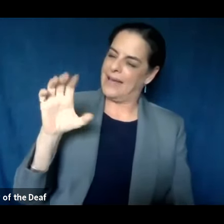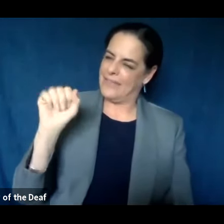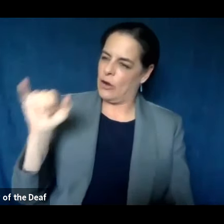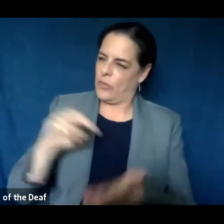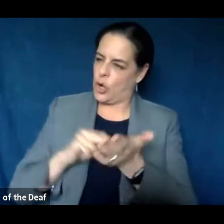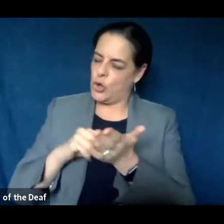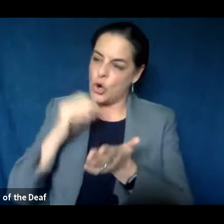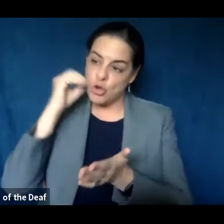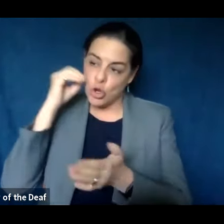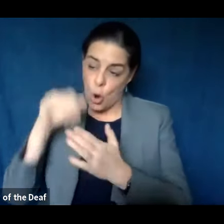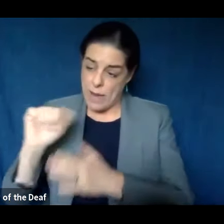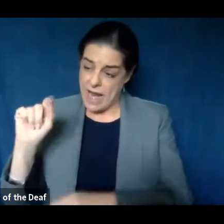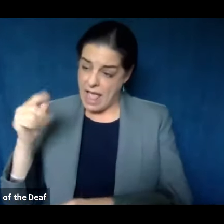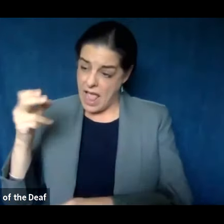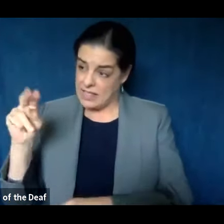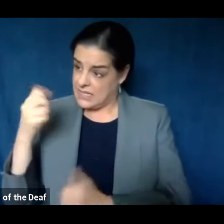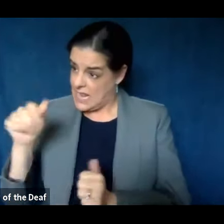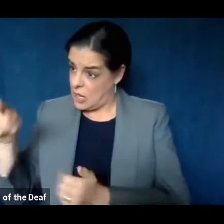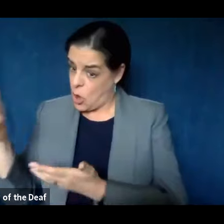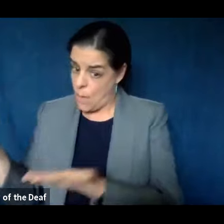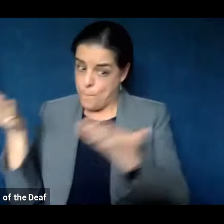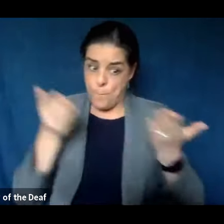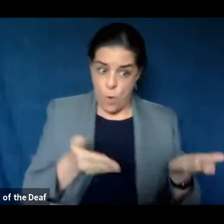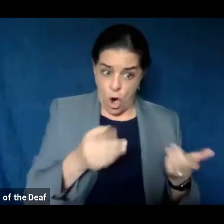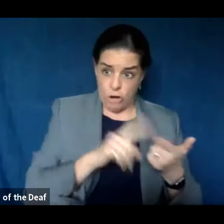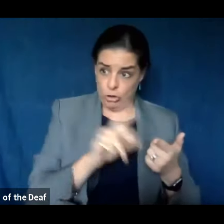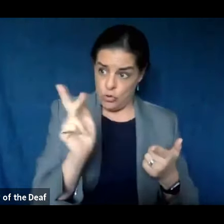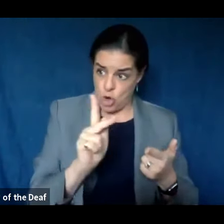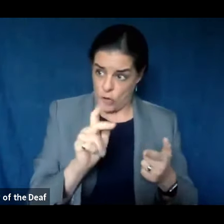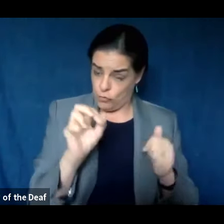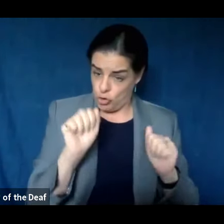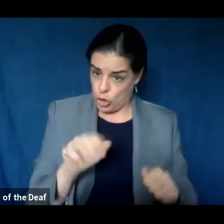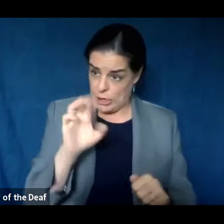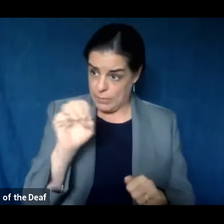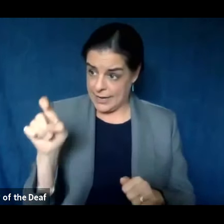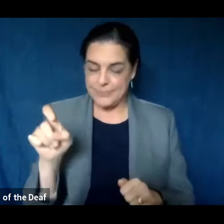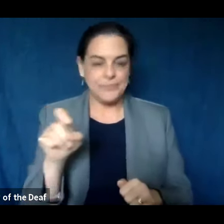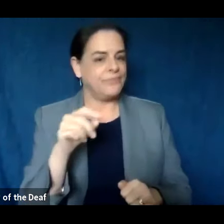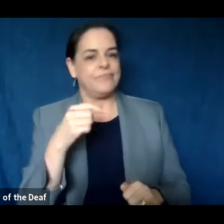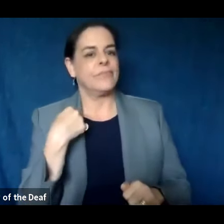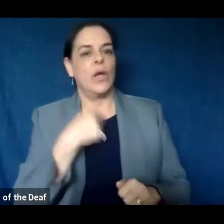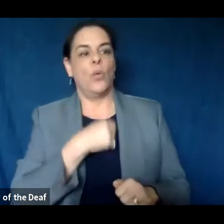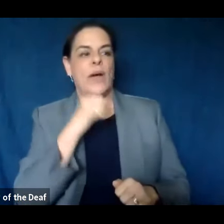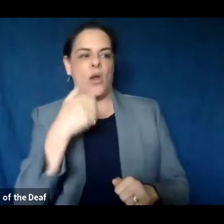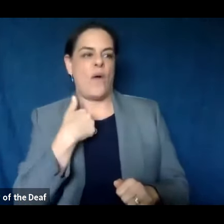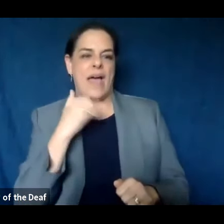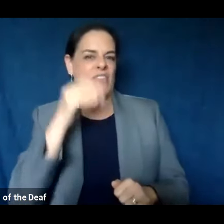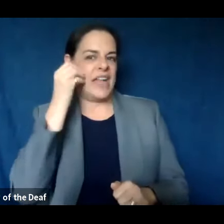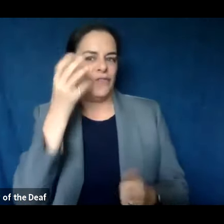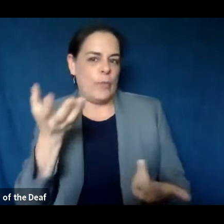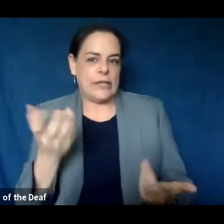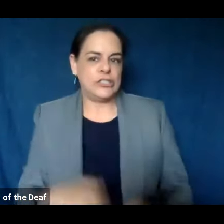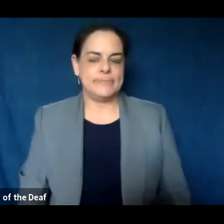to Knoxville for treatment. They're asking if any of the 50 patients. That's not information that we would have.